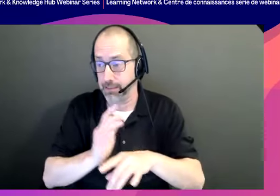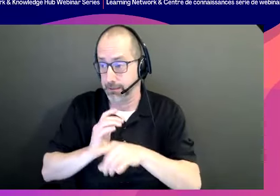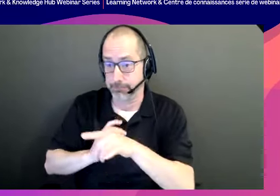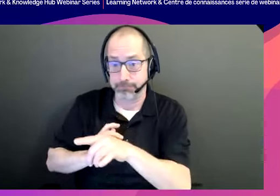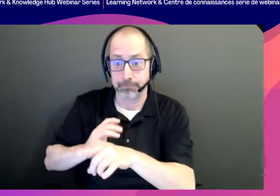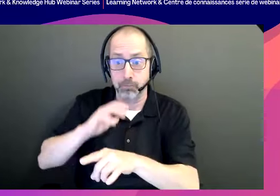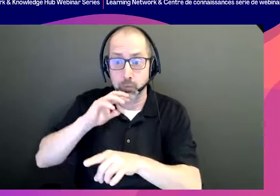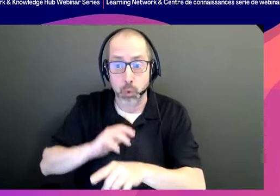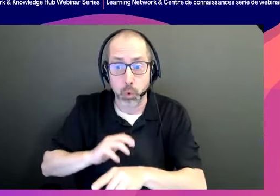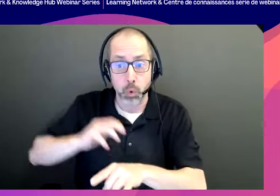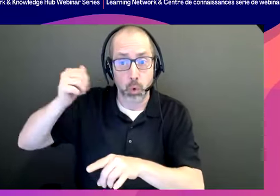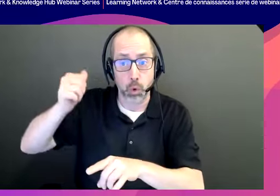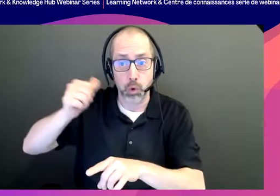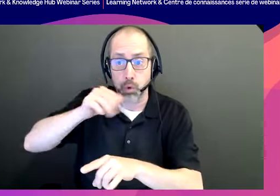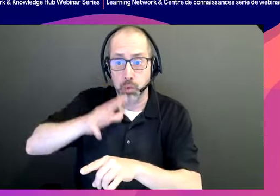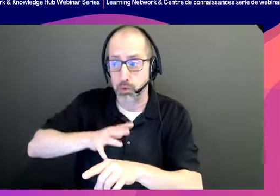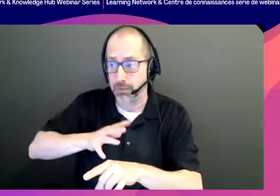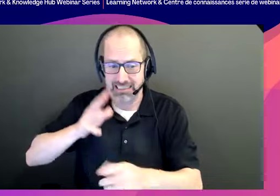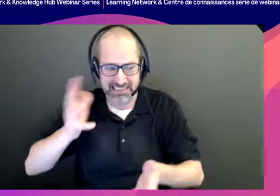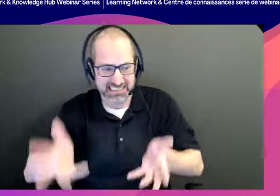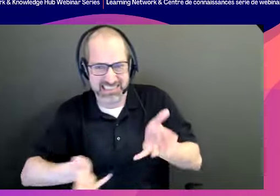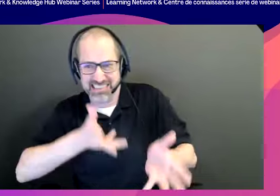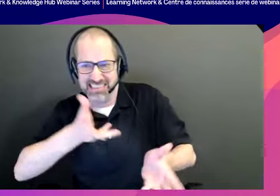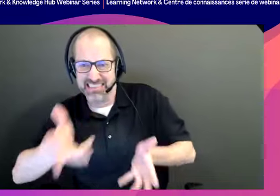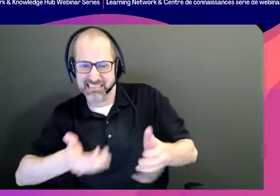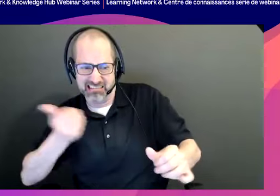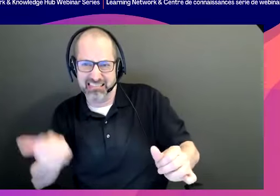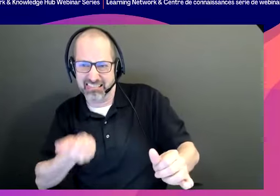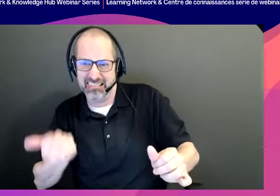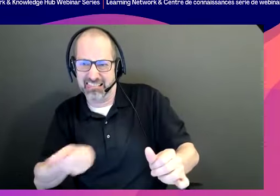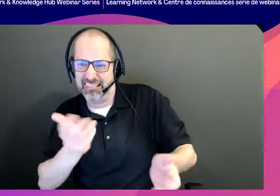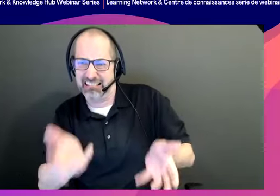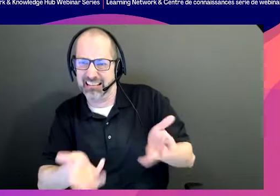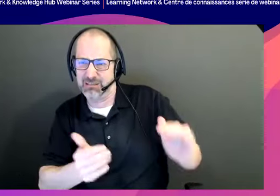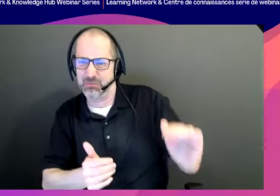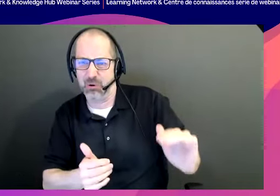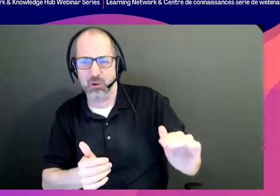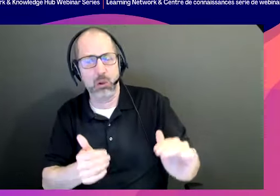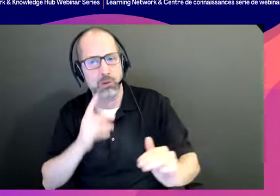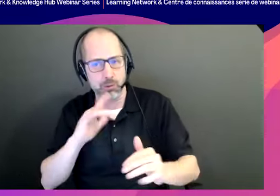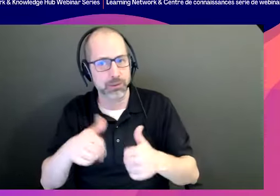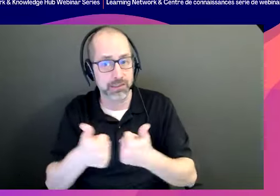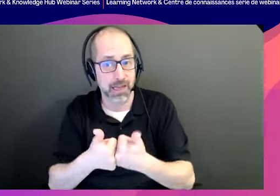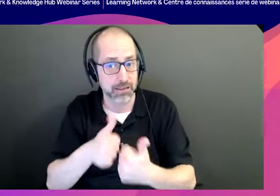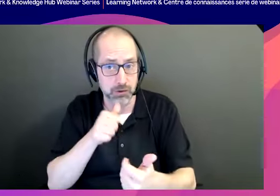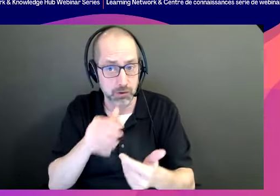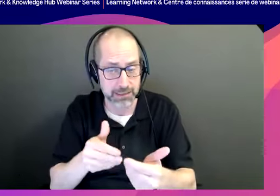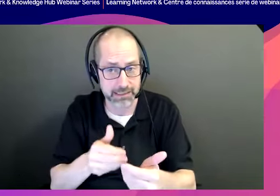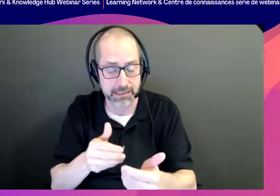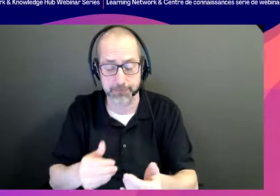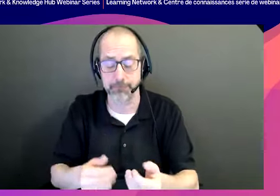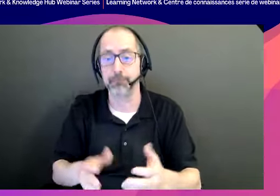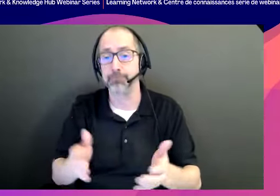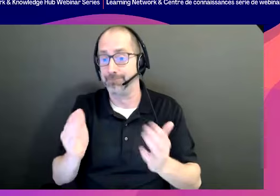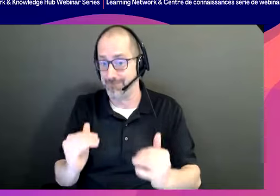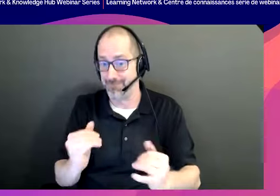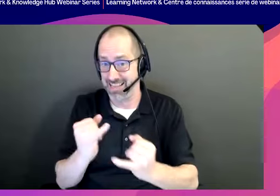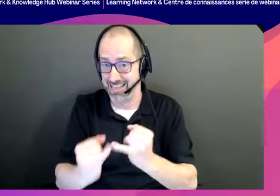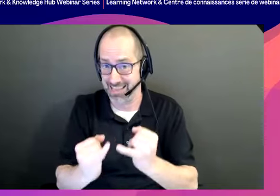more tiring and challenging. And finally, be cognizant of how you document